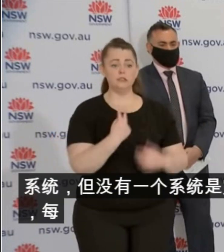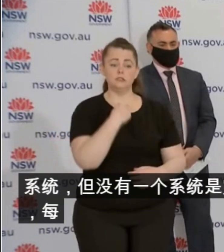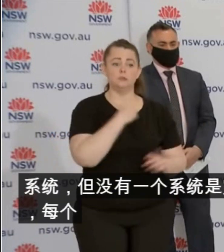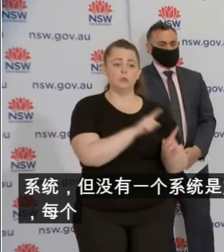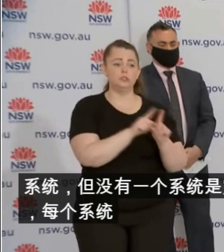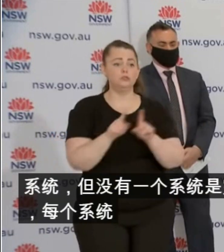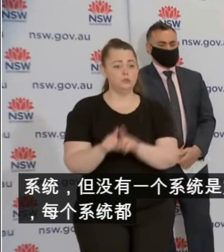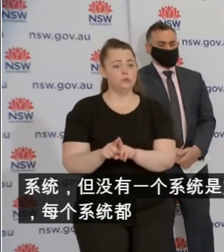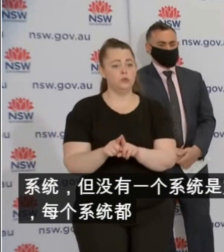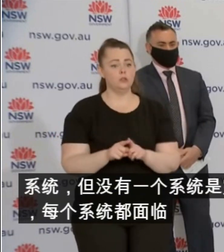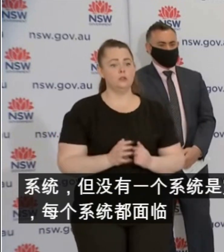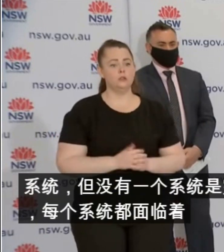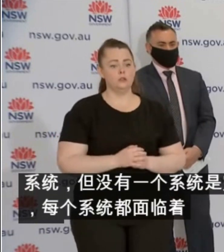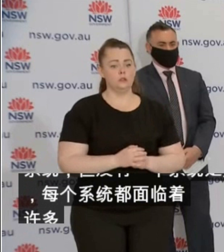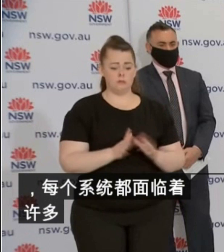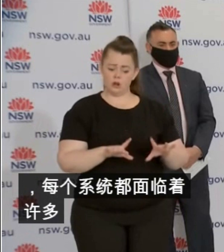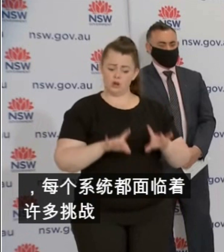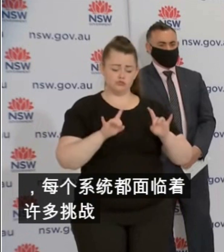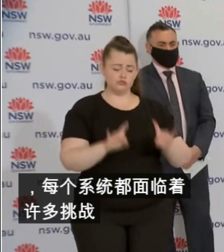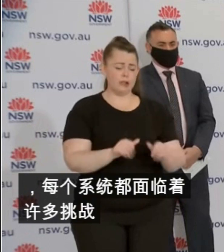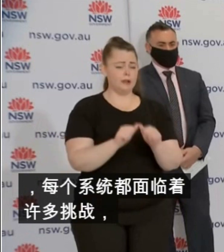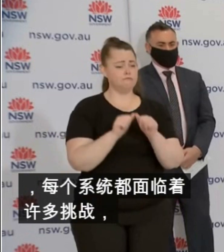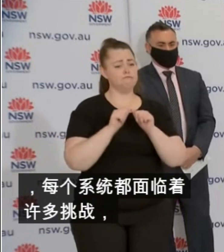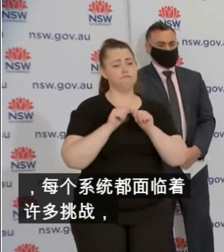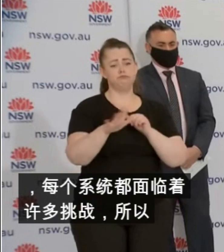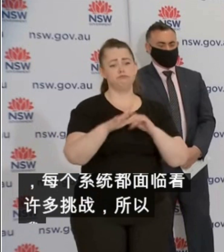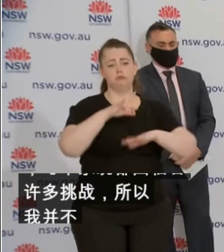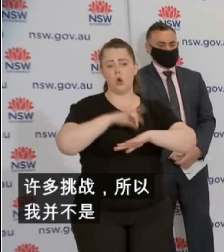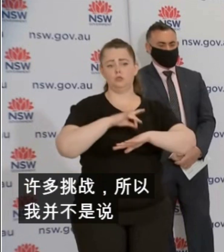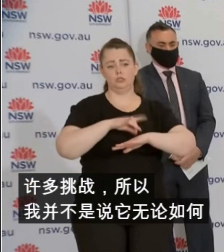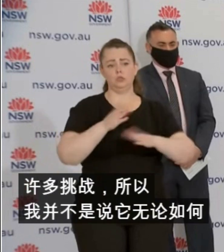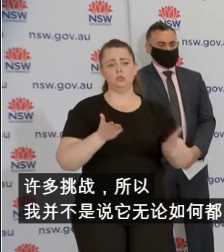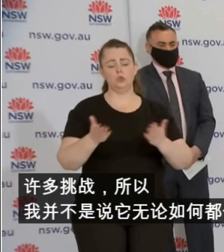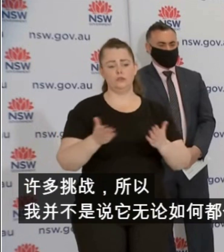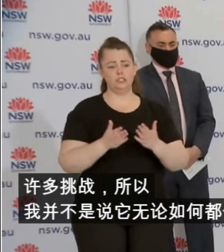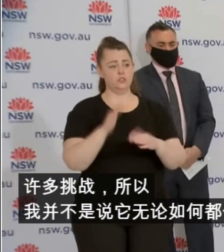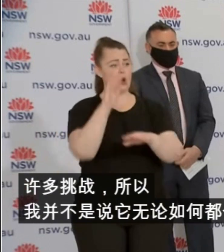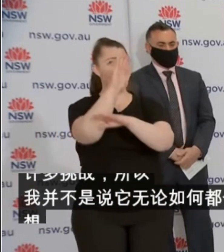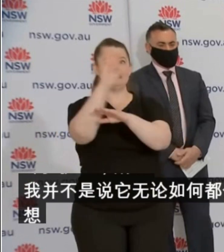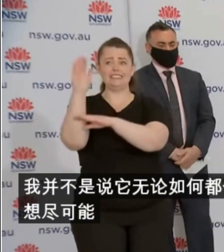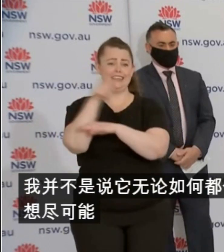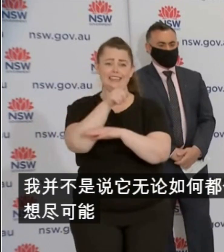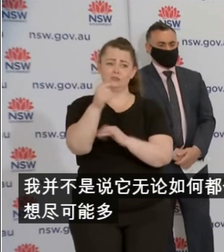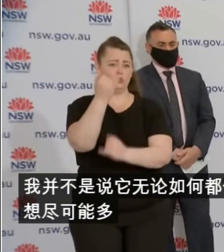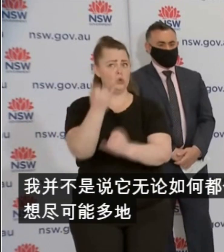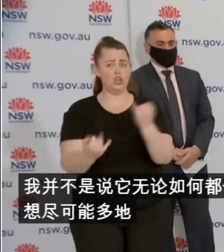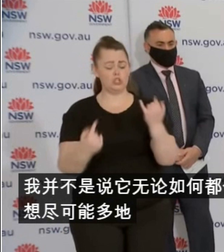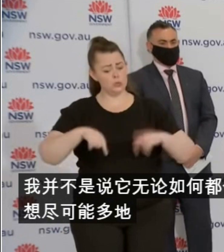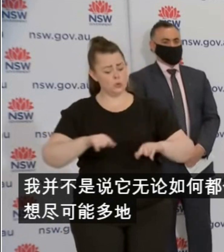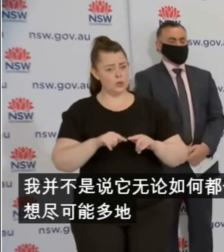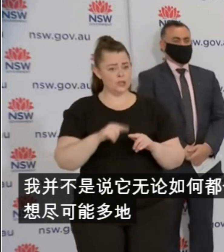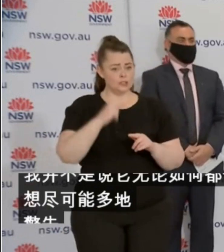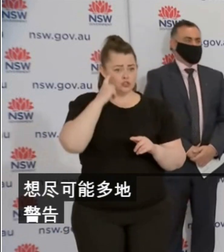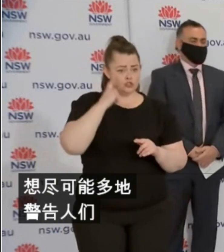and every system is subject to a number of challenges. So I'm not suggesting it's going to be rosy by any stretch, but I want to, as much as